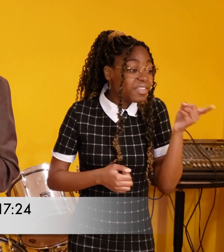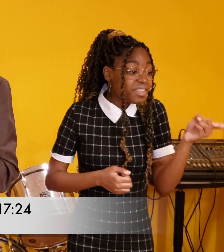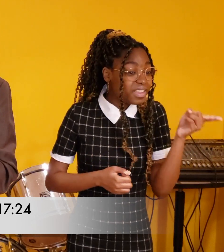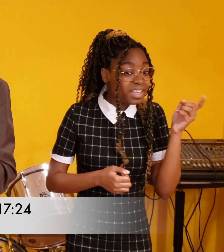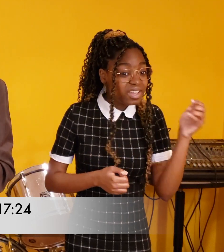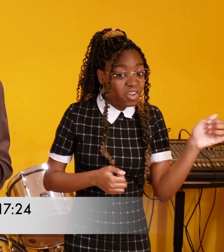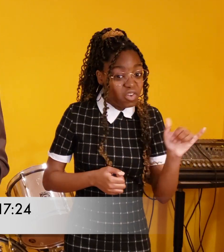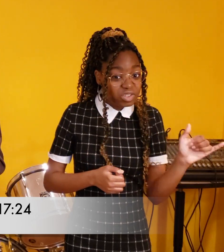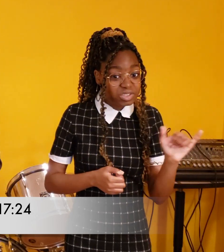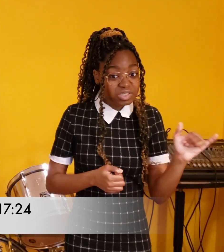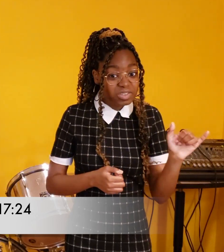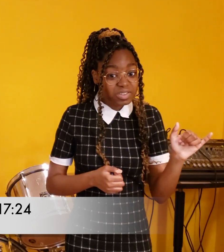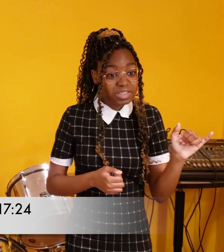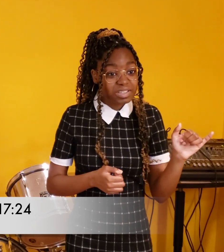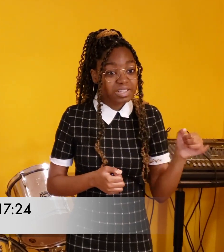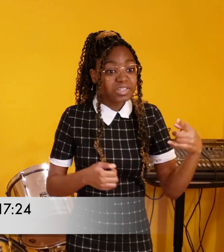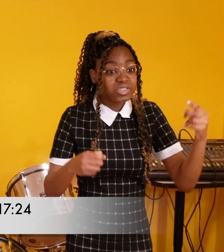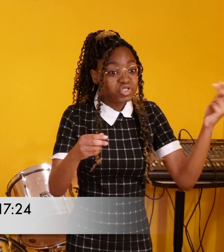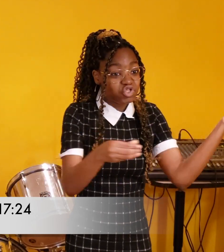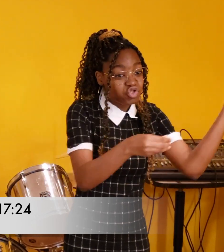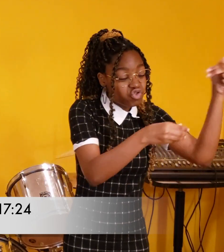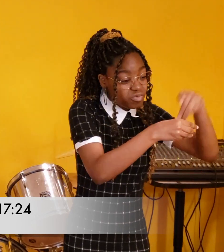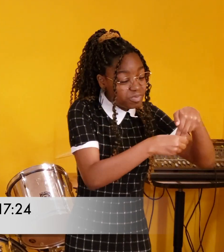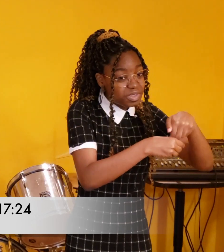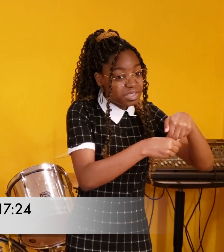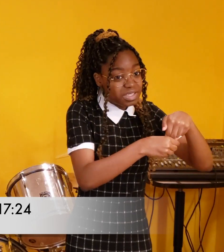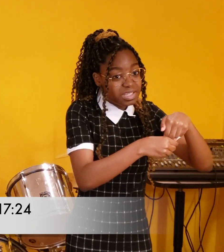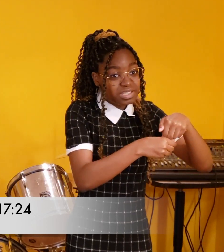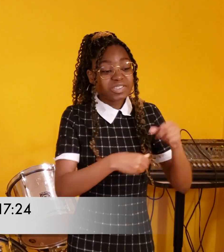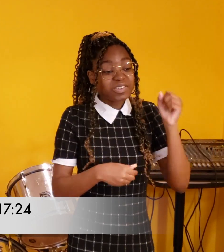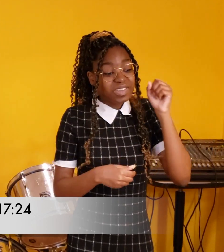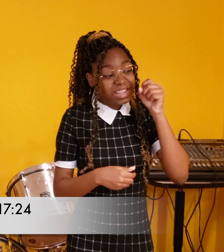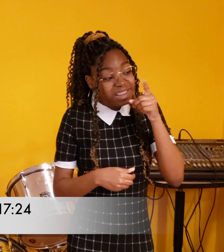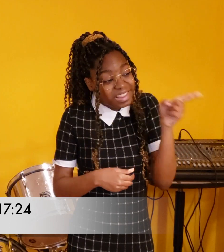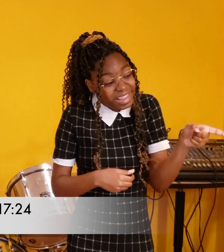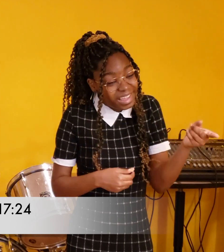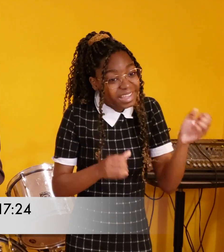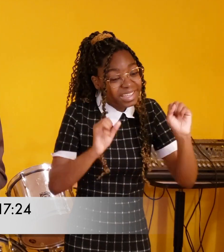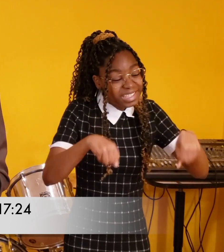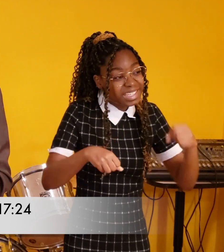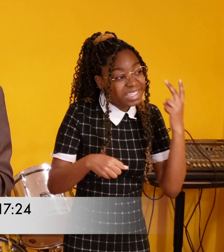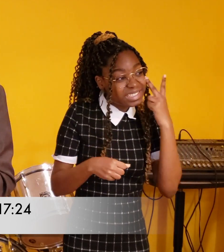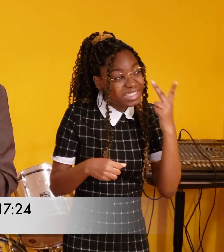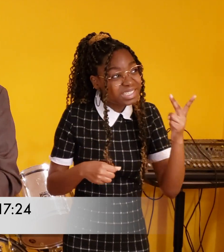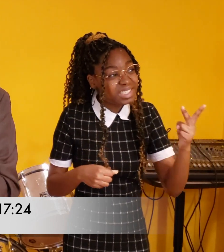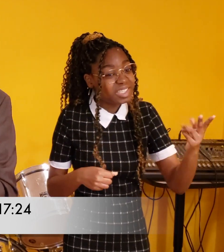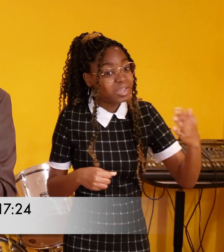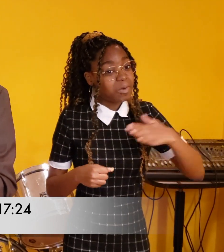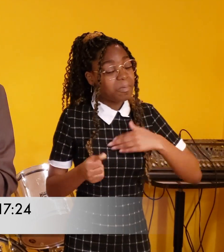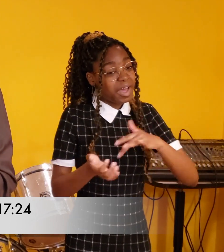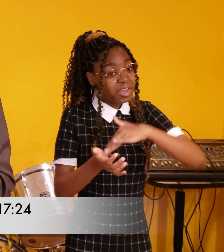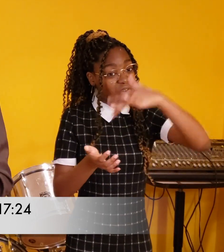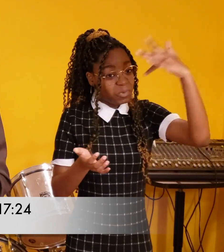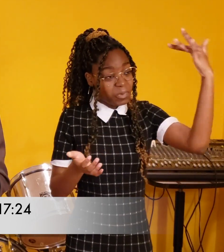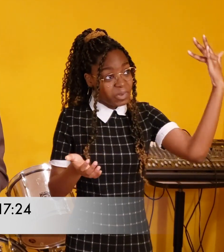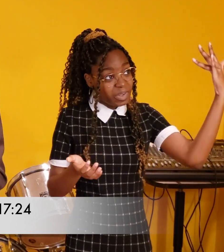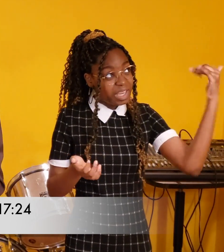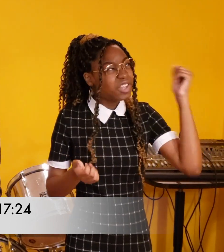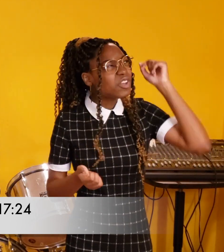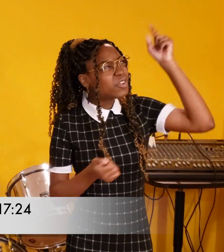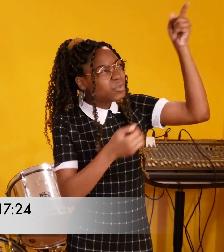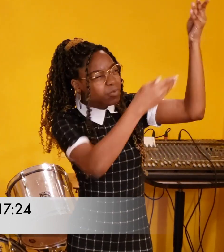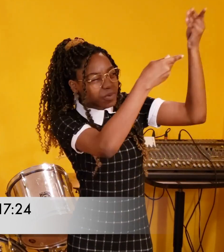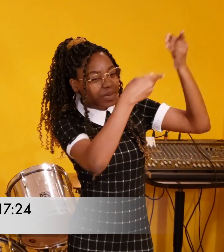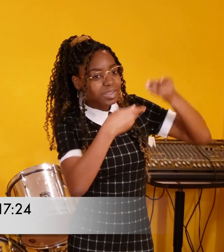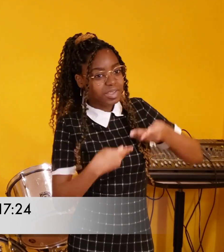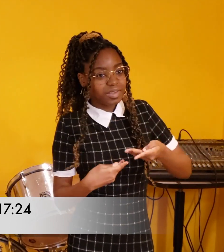me where I am, so that they may see my glory which you have given me, for you loved me